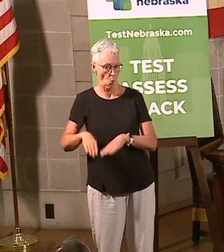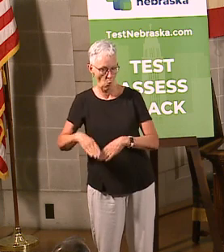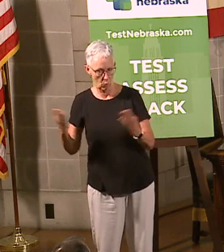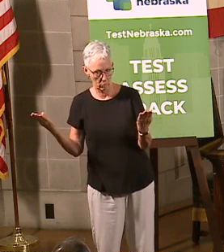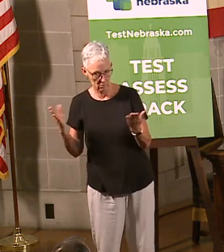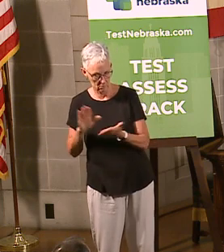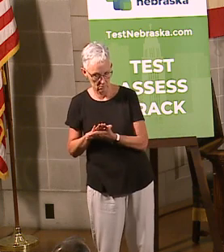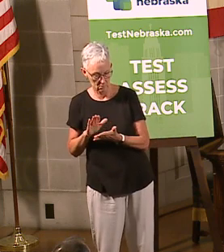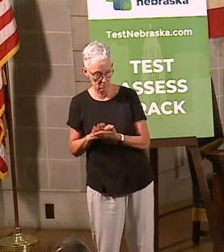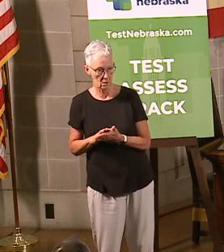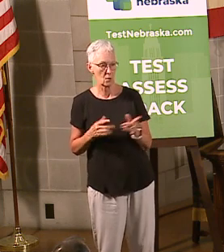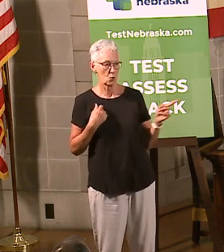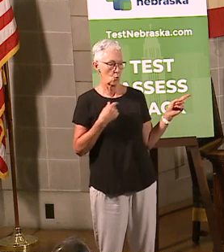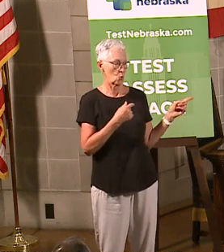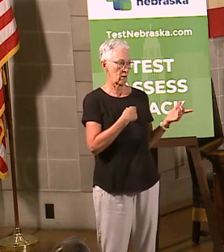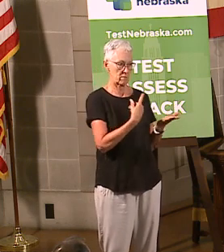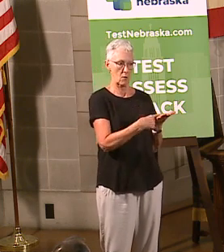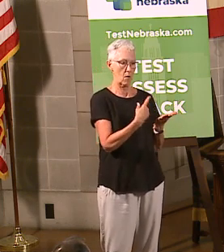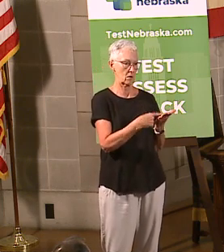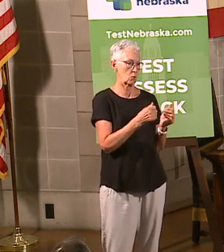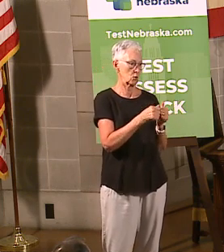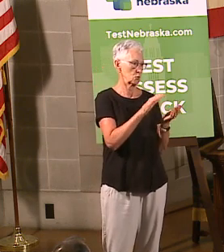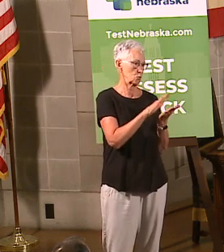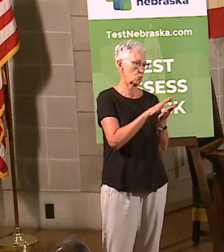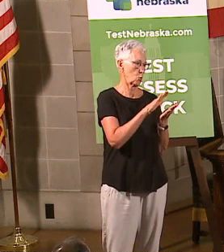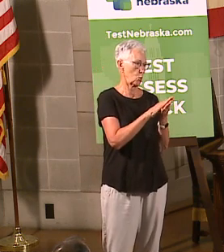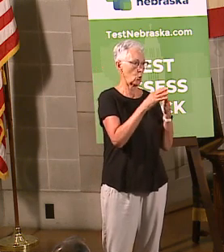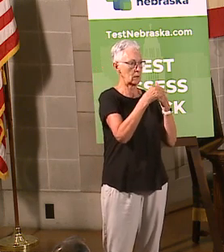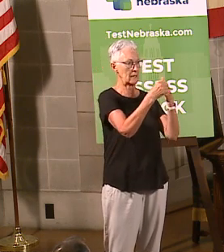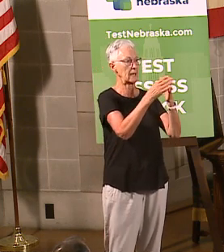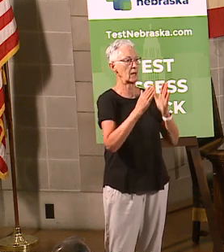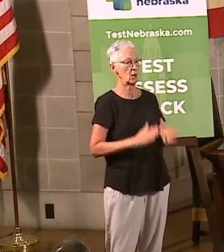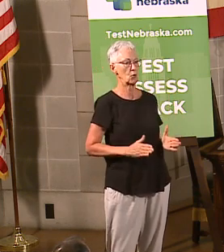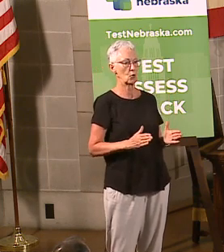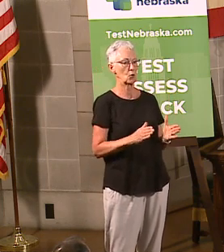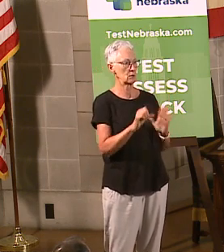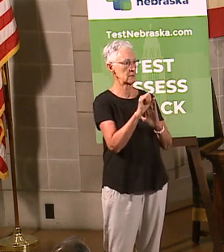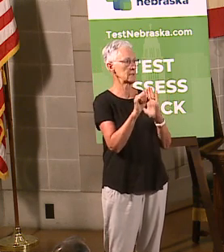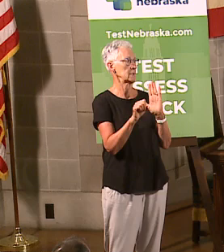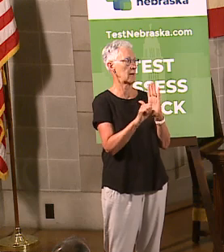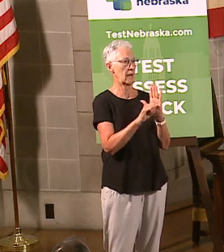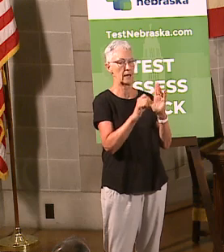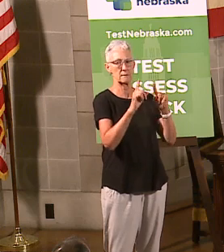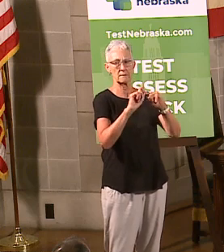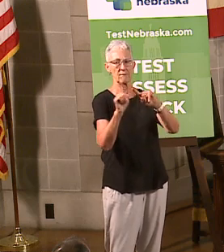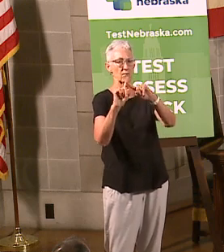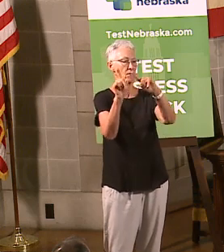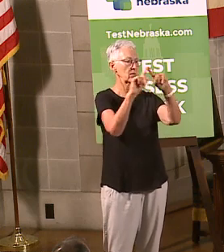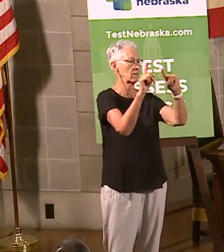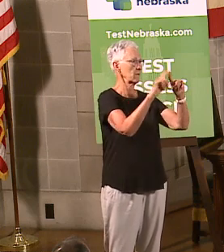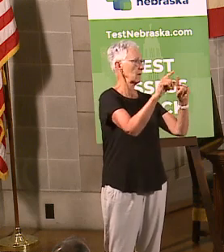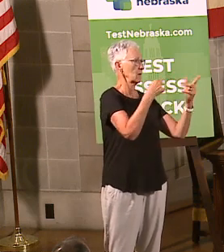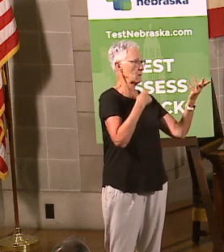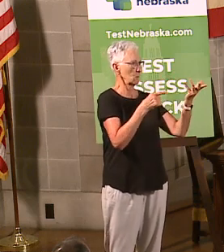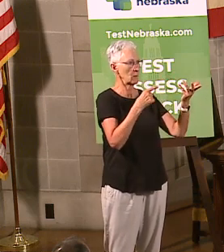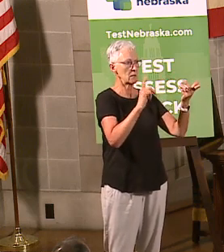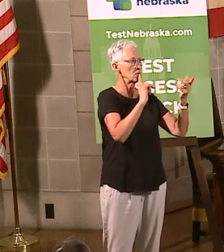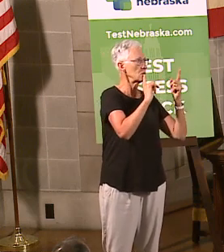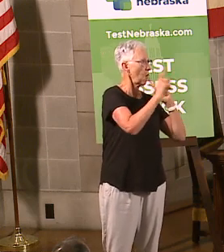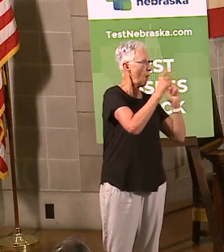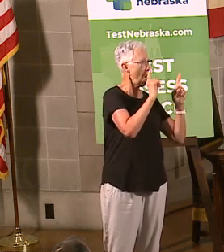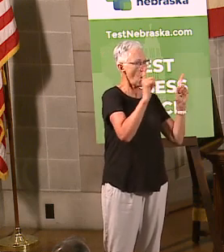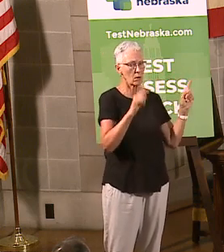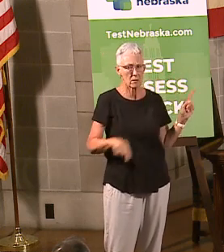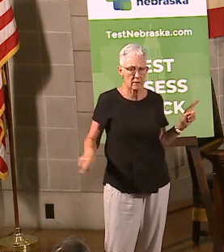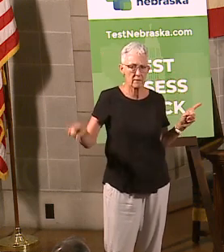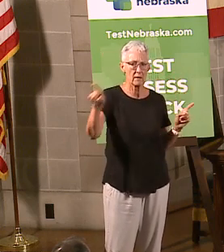conversations with school leaders all over the state talking about what really makes a safe environment. We've explored the CDC guidance, we've explored our own